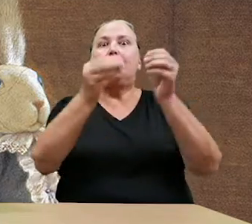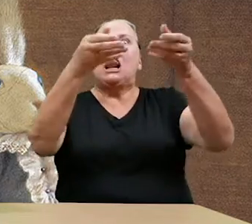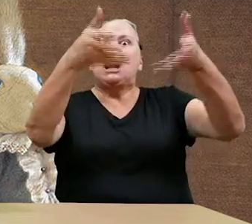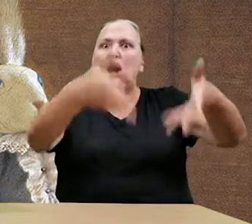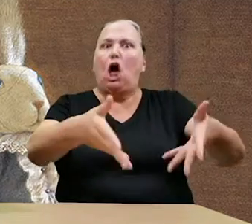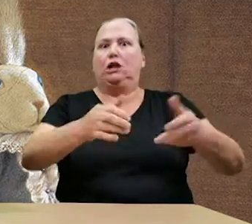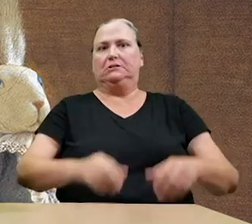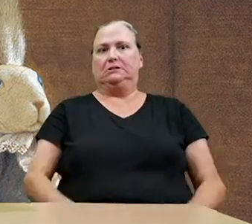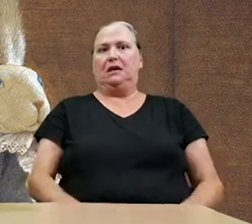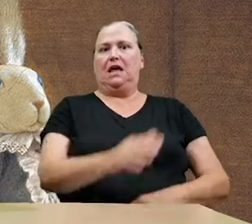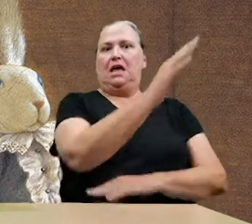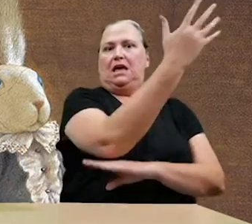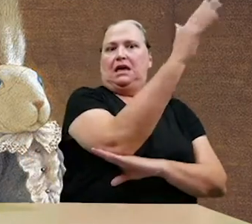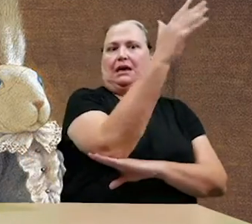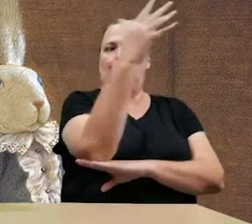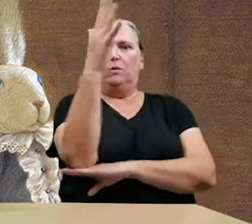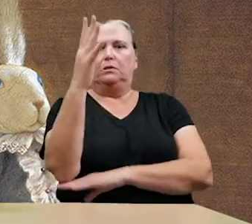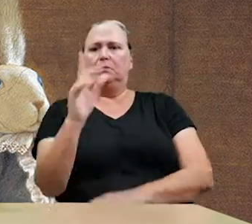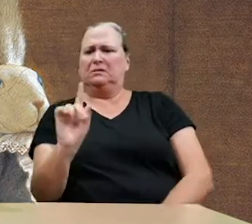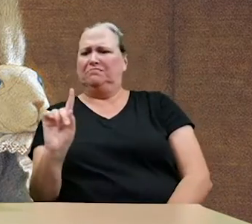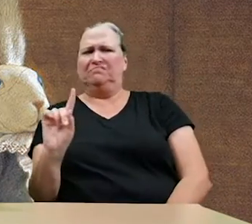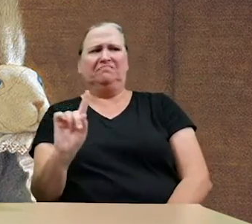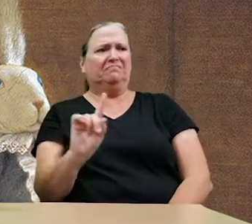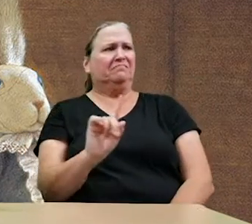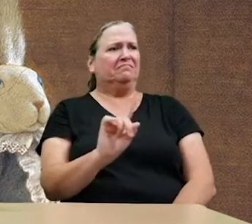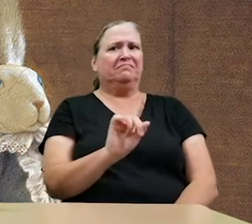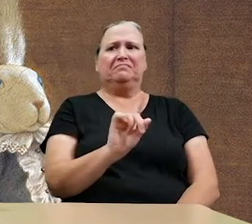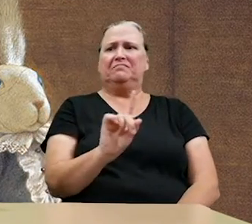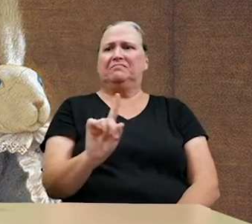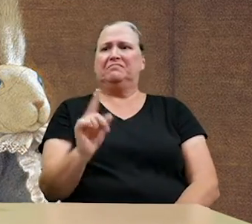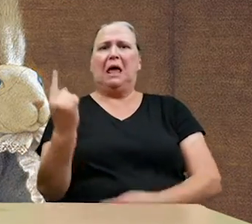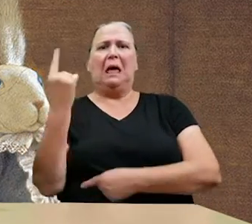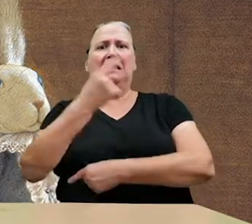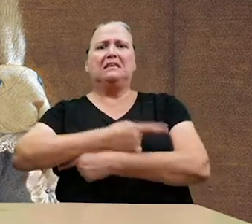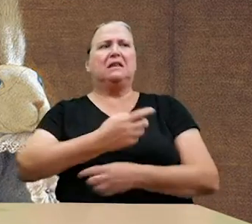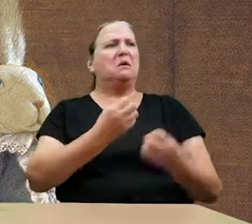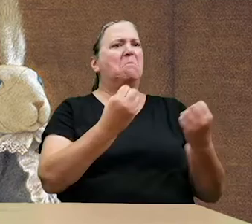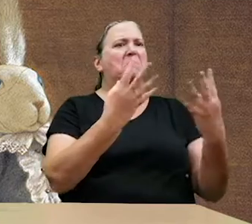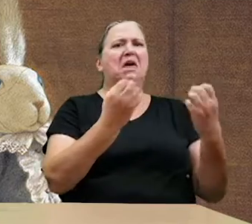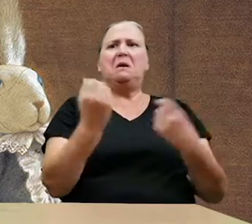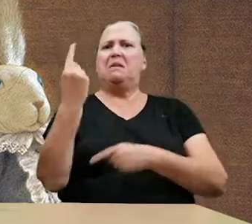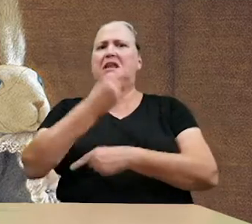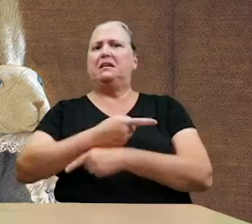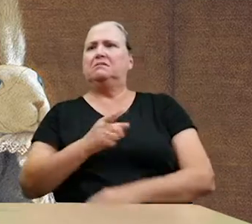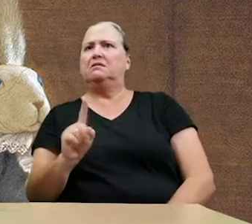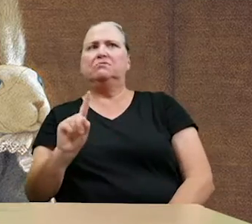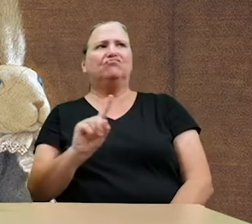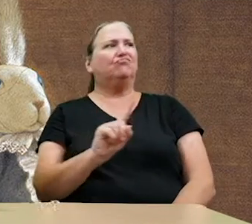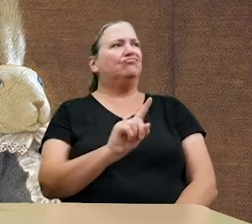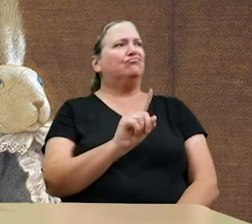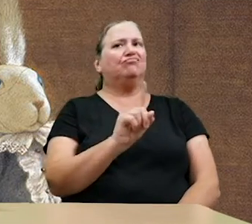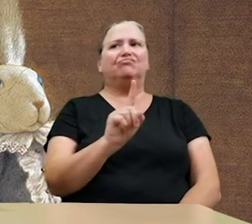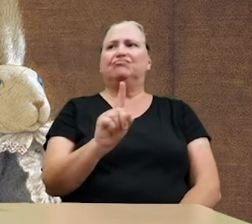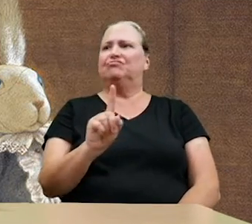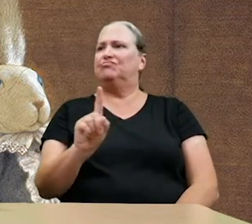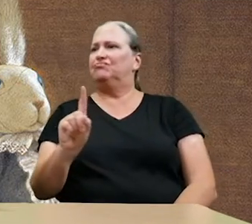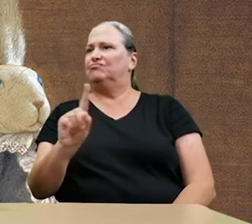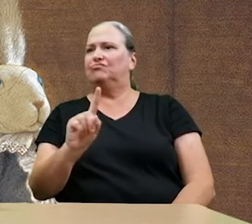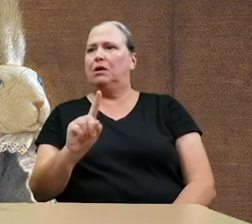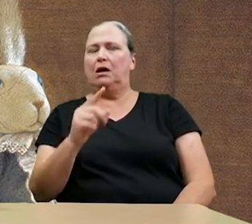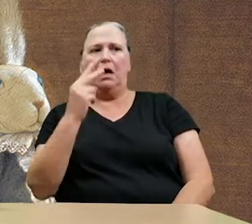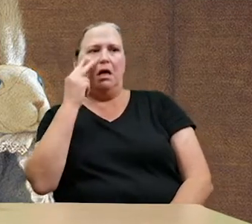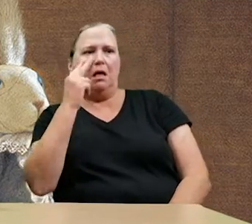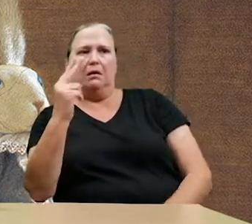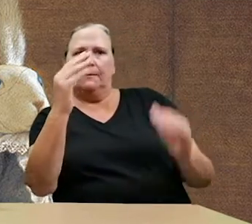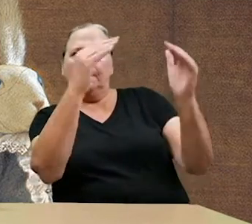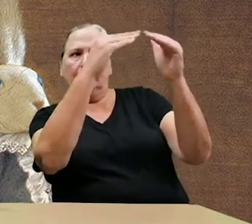the woods. She wandered for many days. Finally, she came to a little hut and knocked on